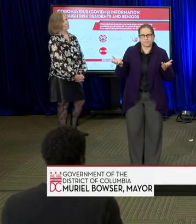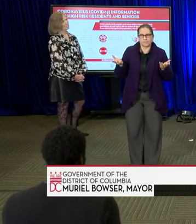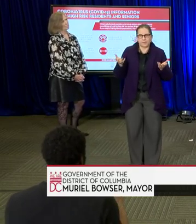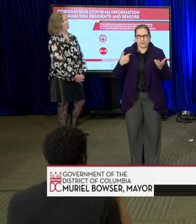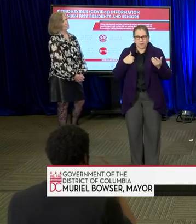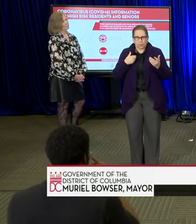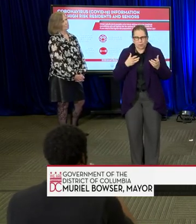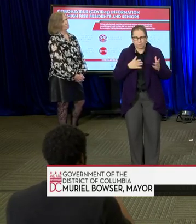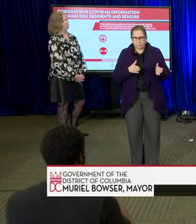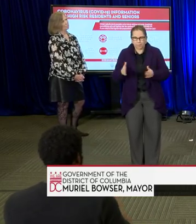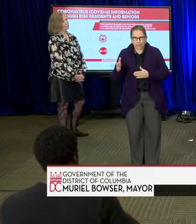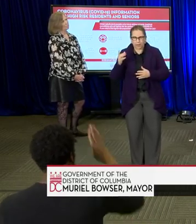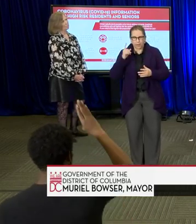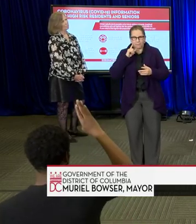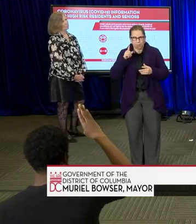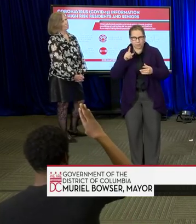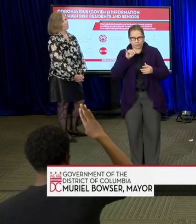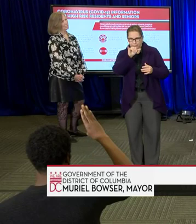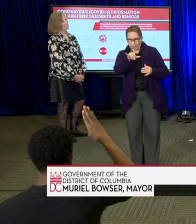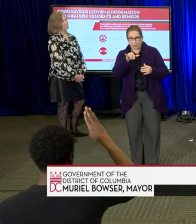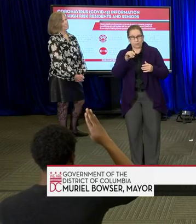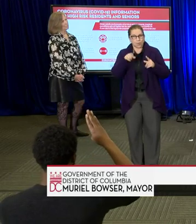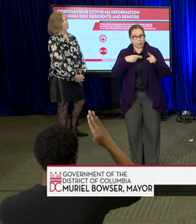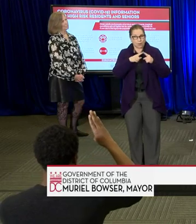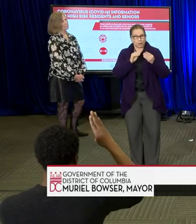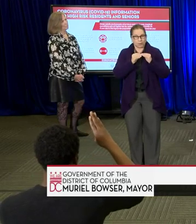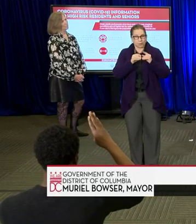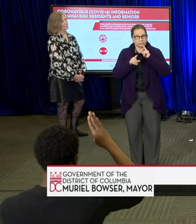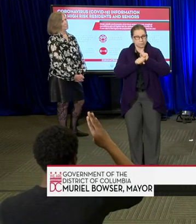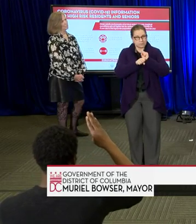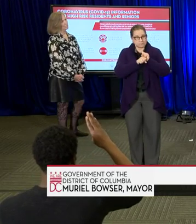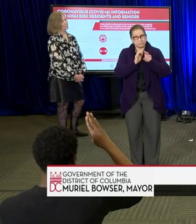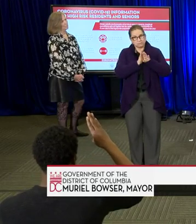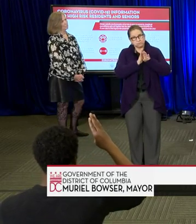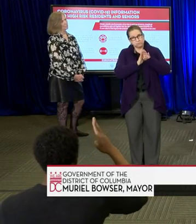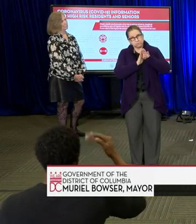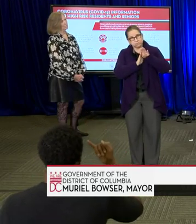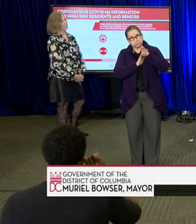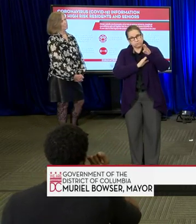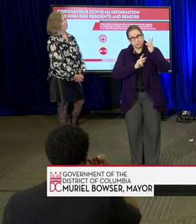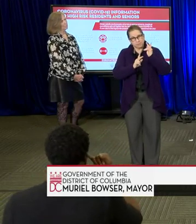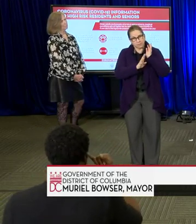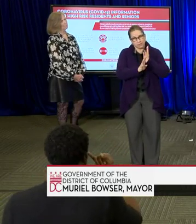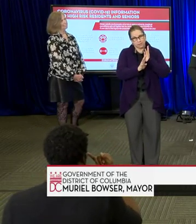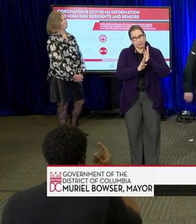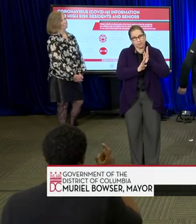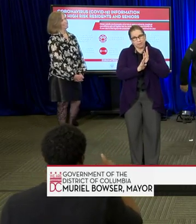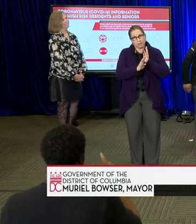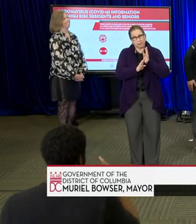as our modeling comes in, and if we have to scale up, we'll be prepared to do that as well.